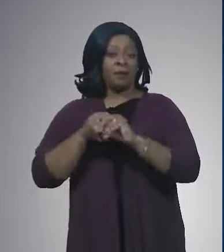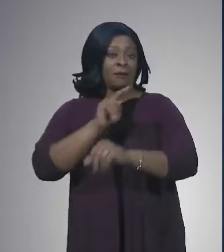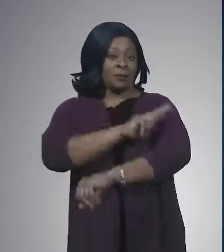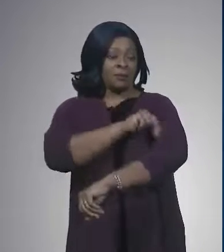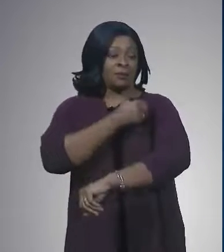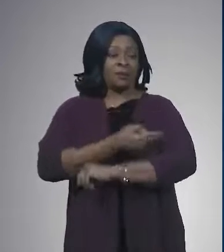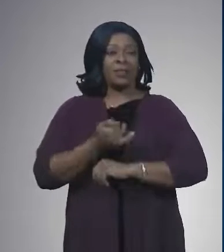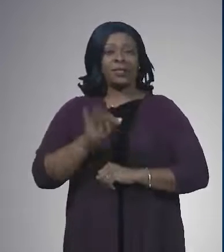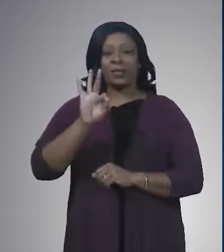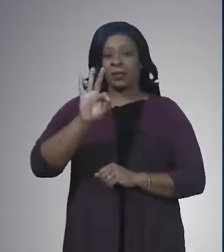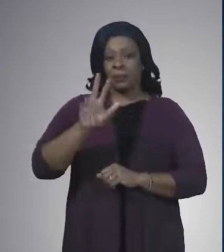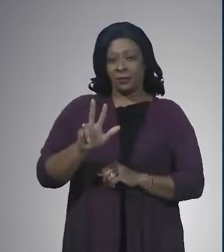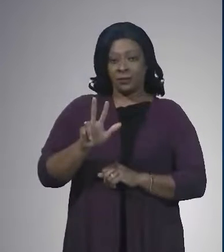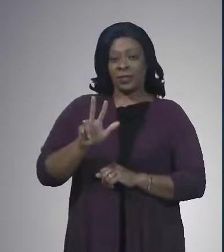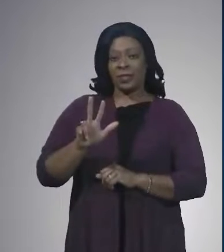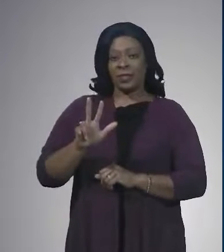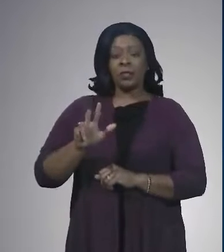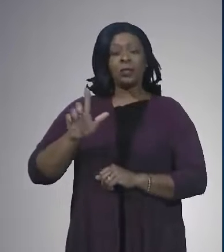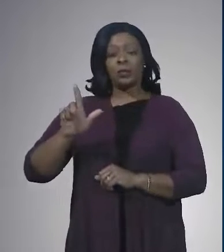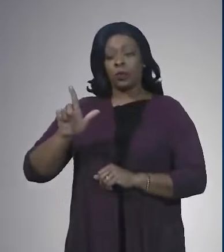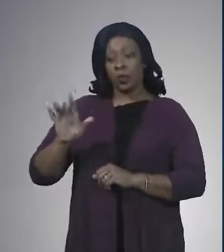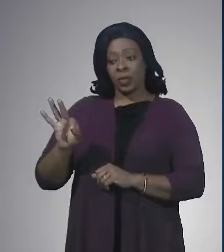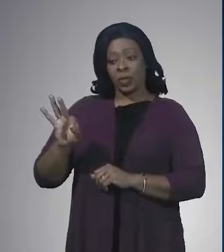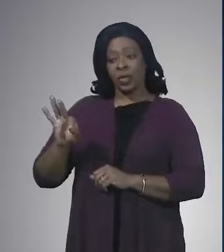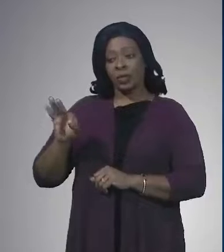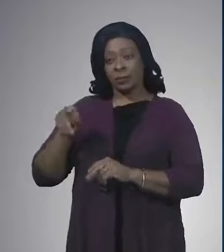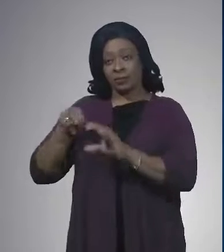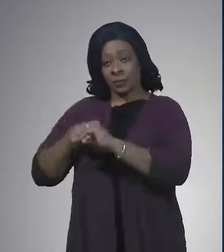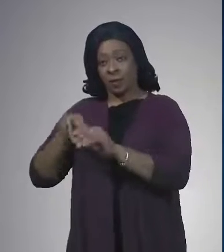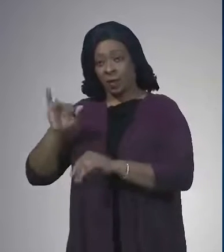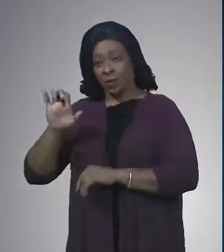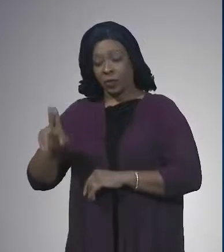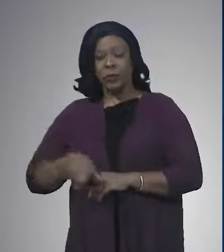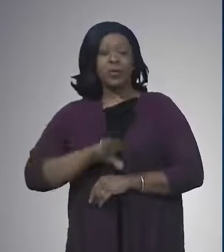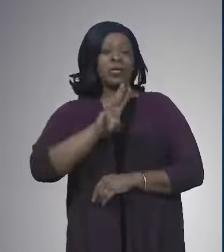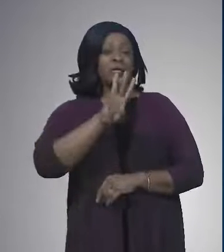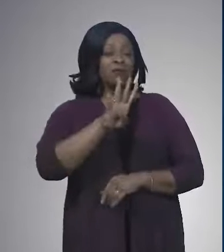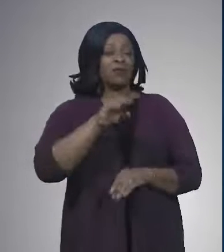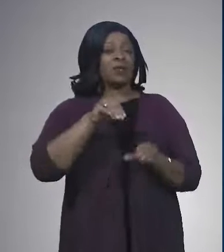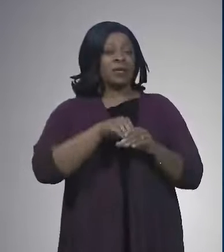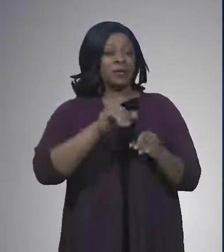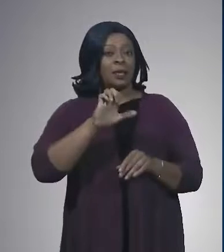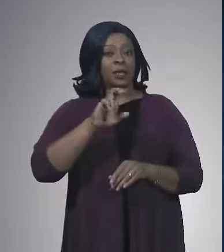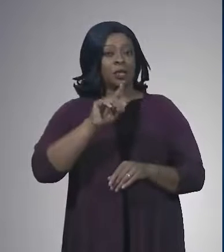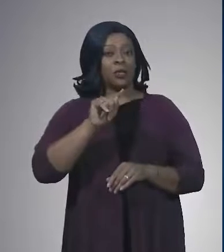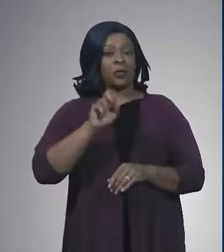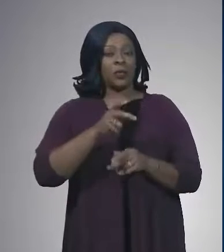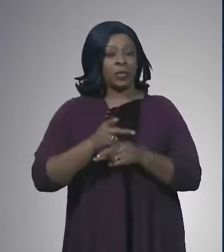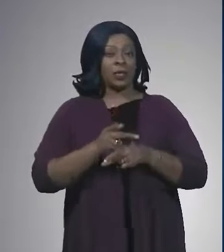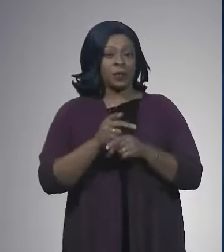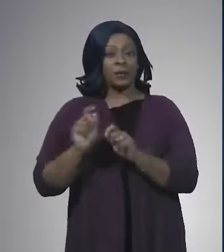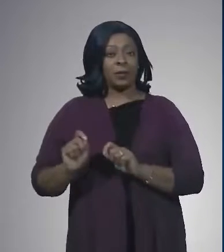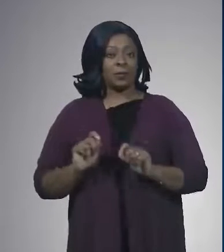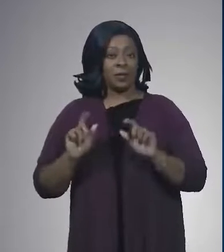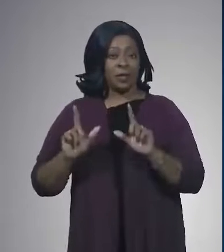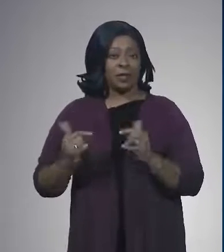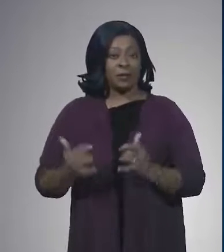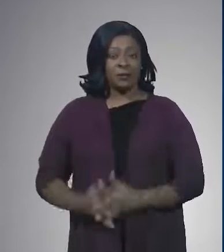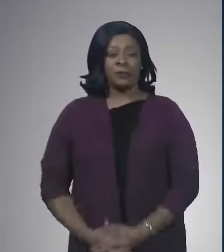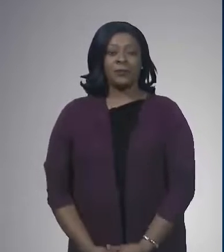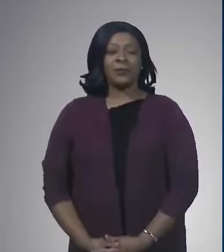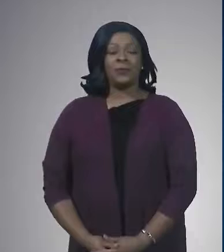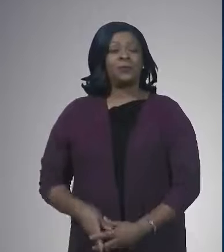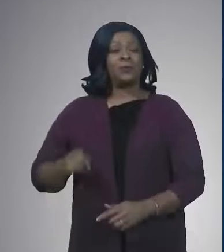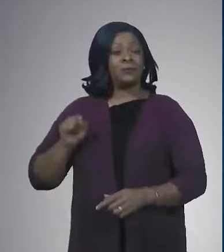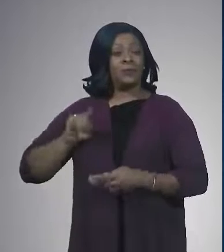are 93, with 29 in the ICUs and 64 in acute care. Next slide. This